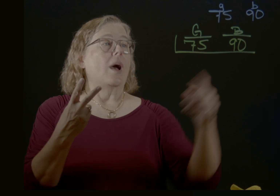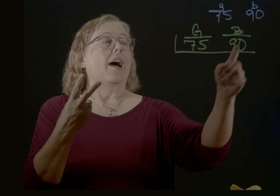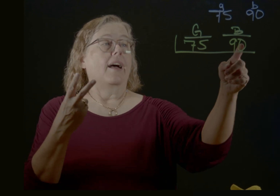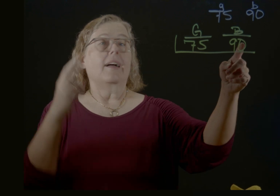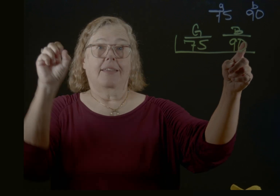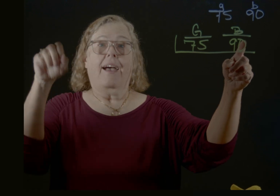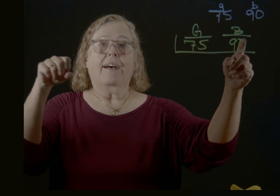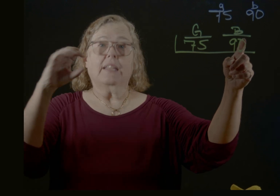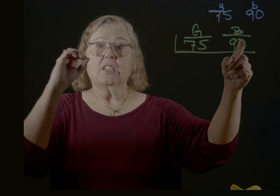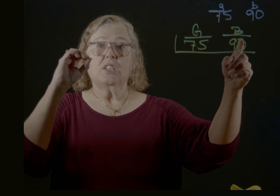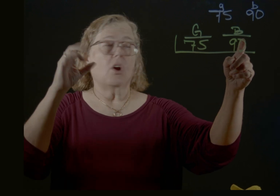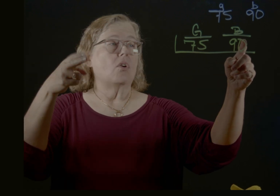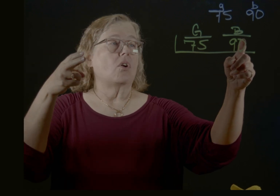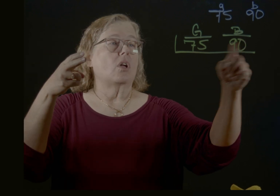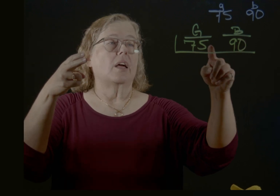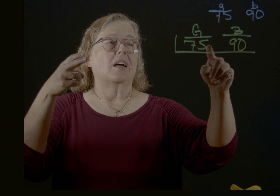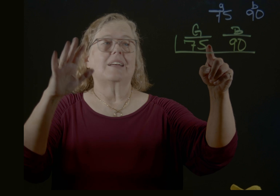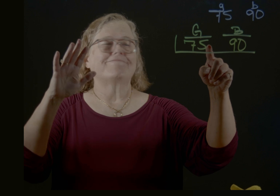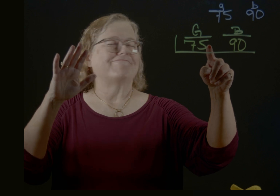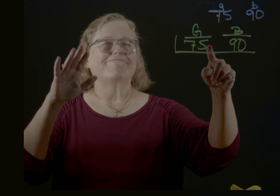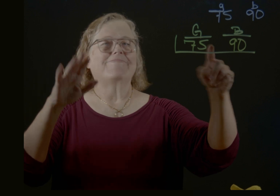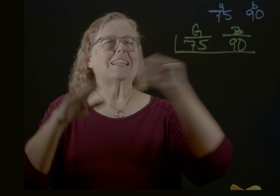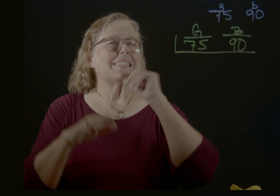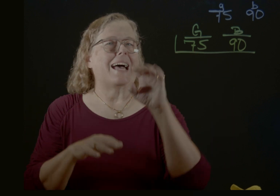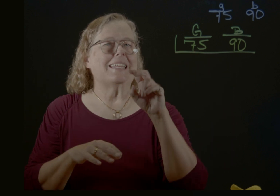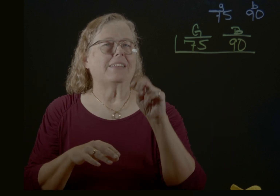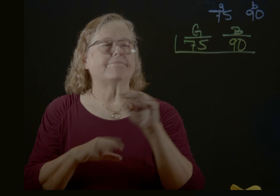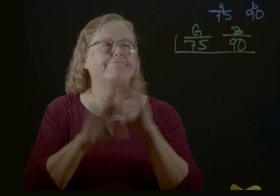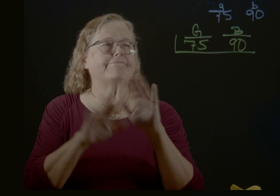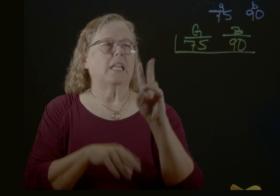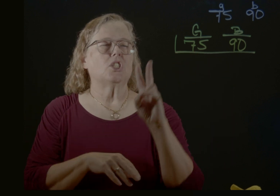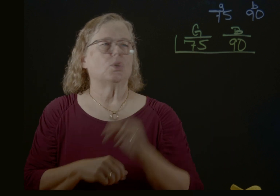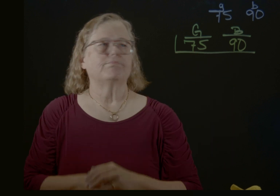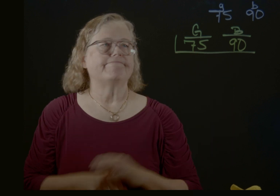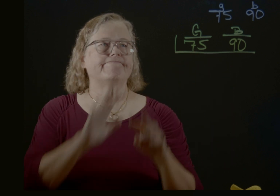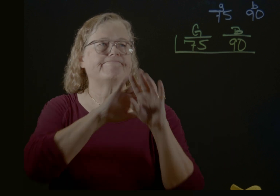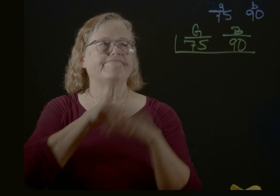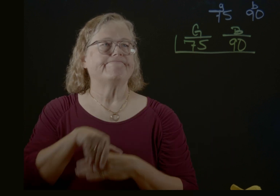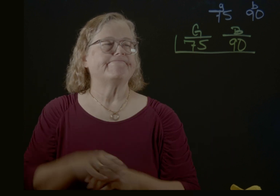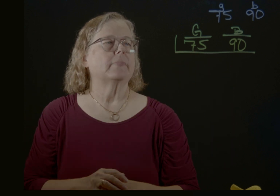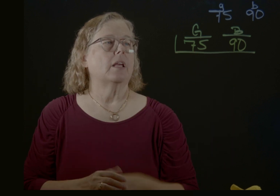That's even. Yeah, it'll go there because there's a 0. Oh, 5's not even. Can't do it. Can't use 2.